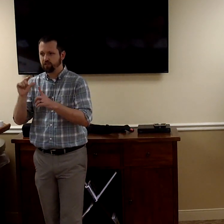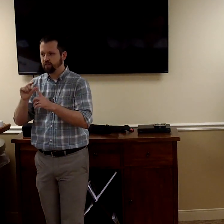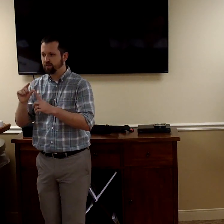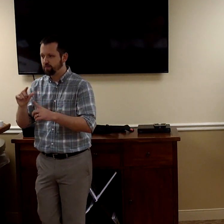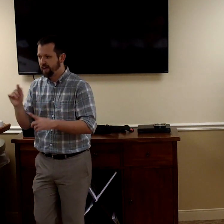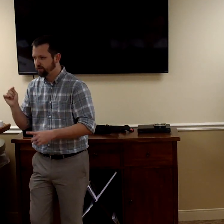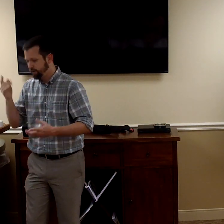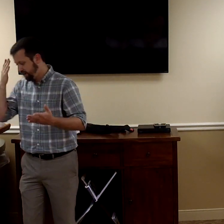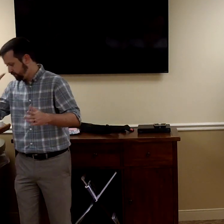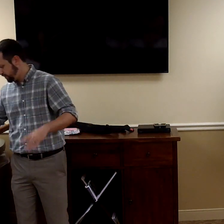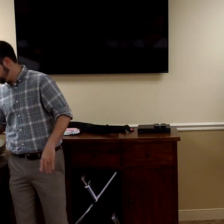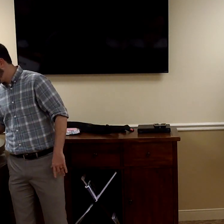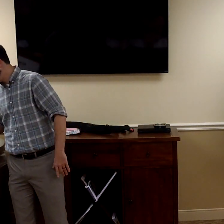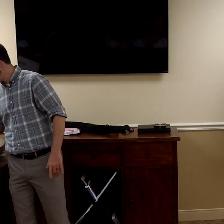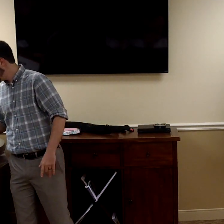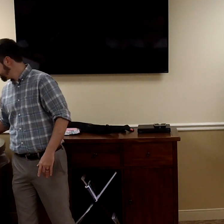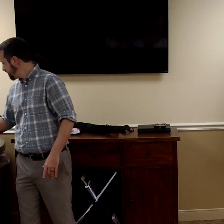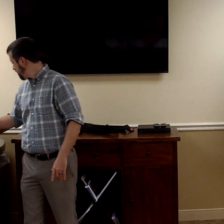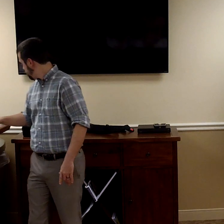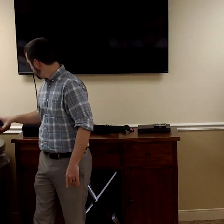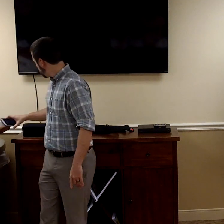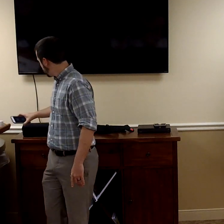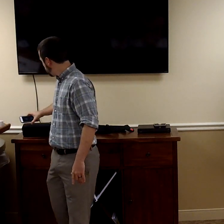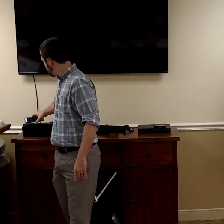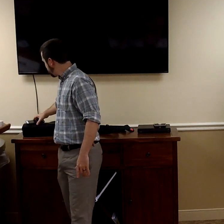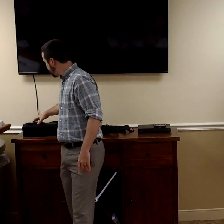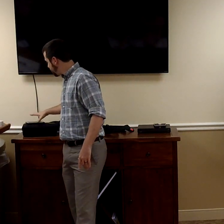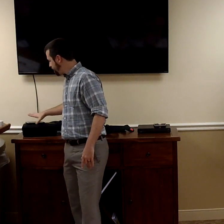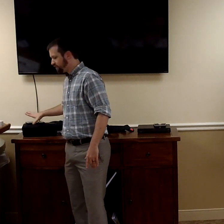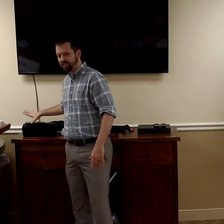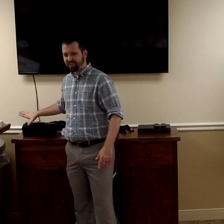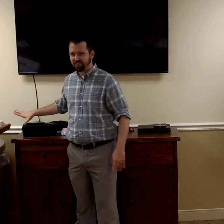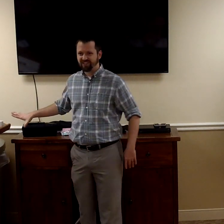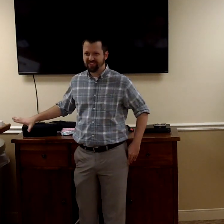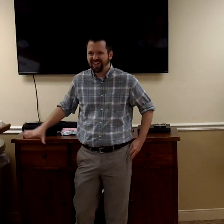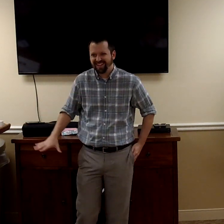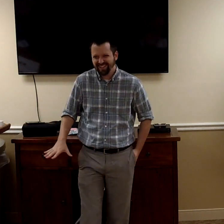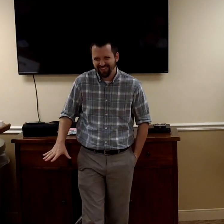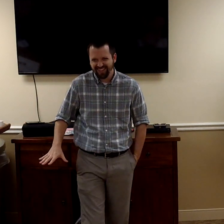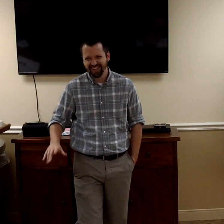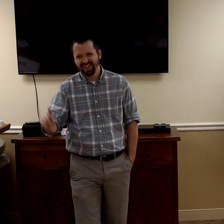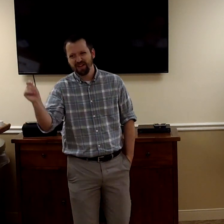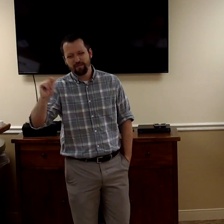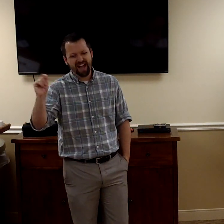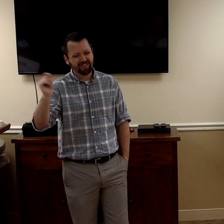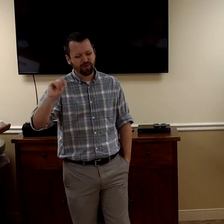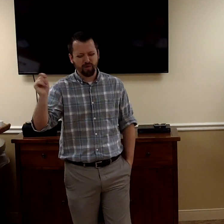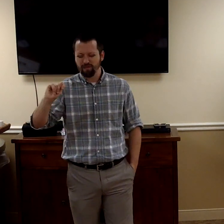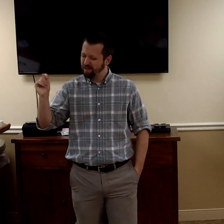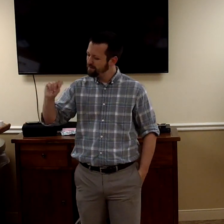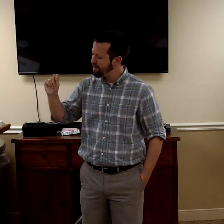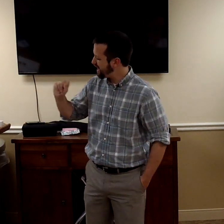that means bathroom. I don't know. Don't speak French. I gotta stop listening to that. It's really distracting too. Bathroom.